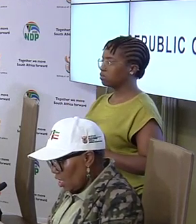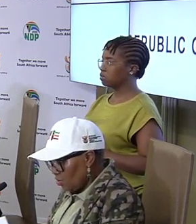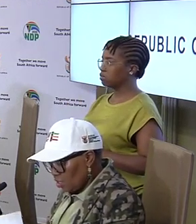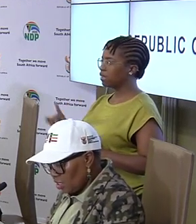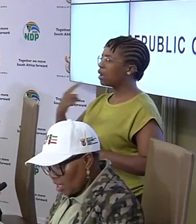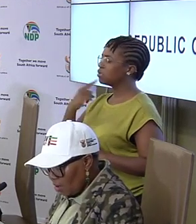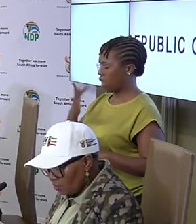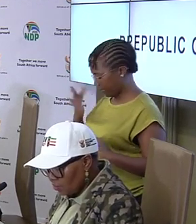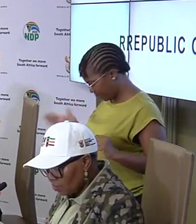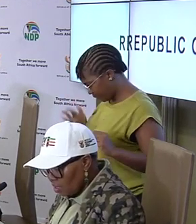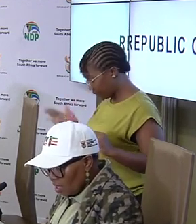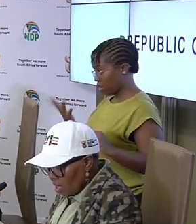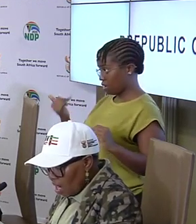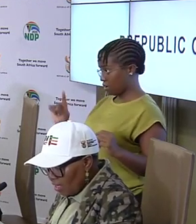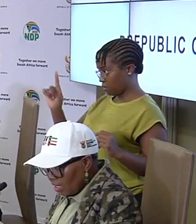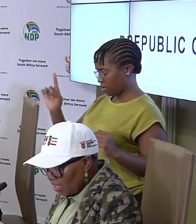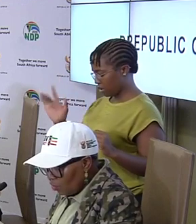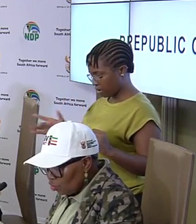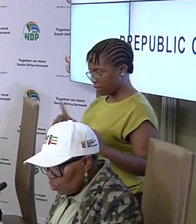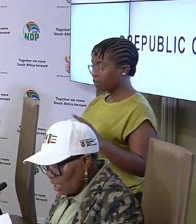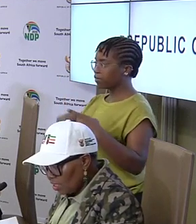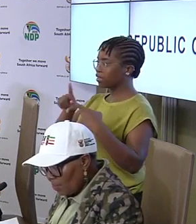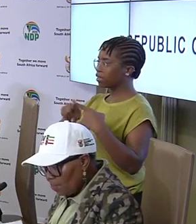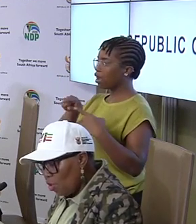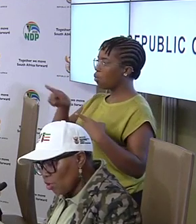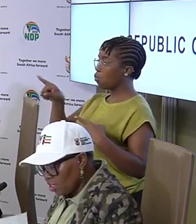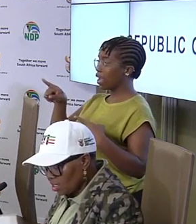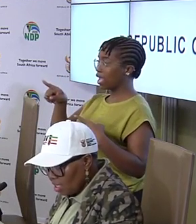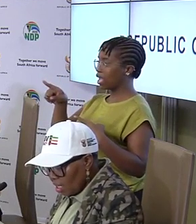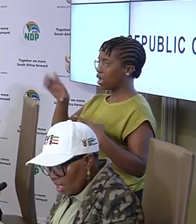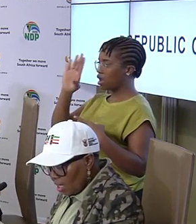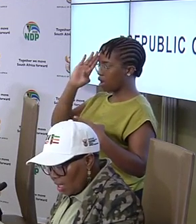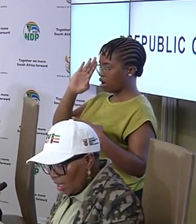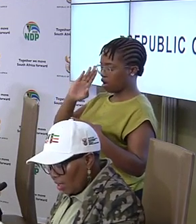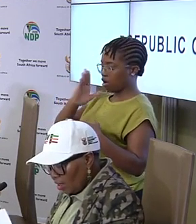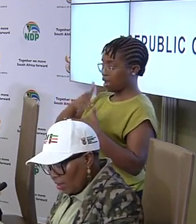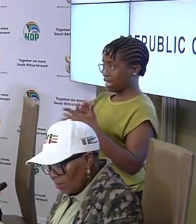I'll tell you just now, under psychosocial support,